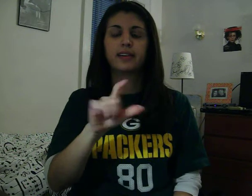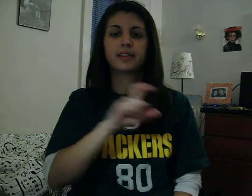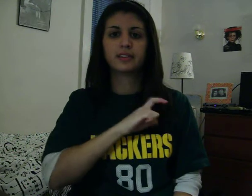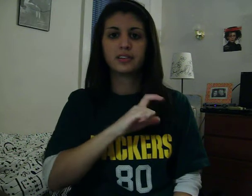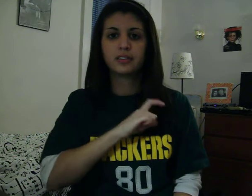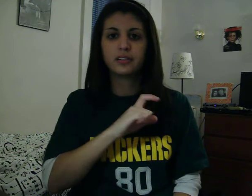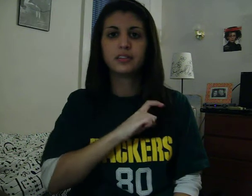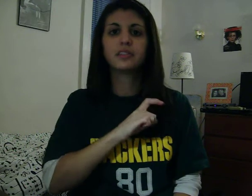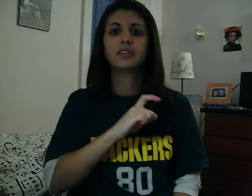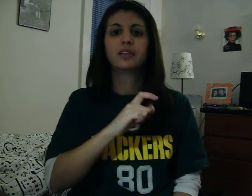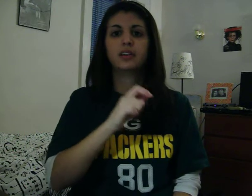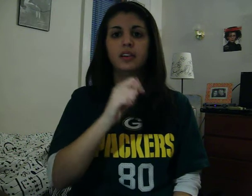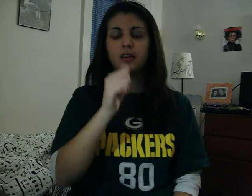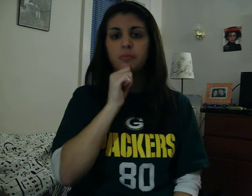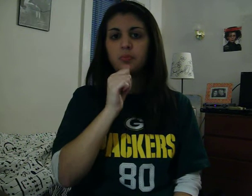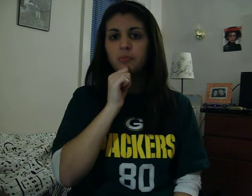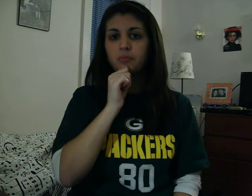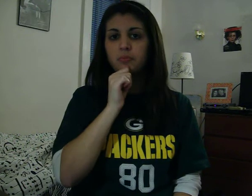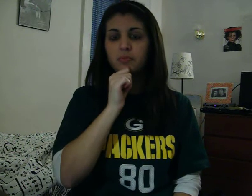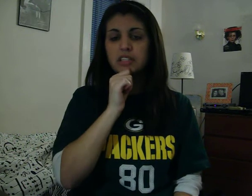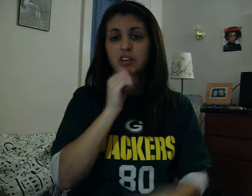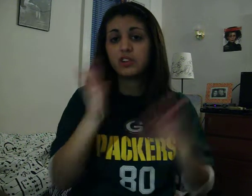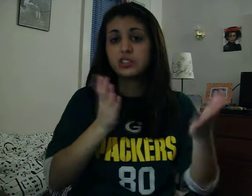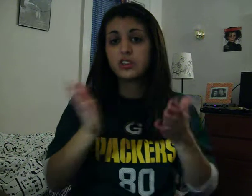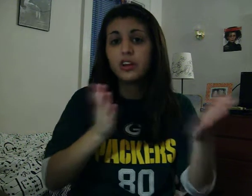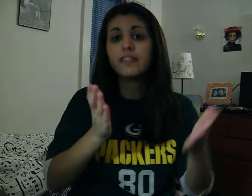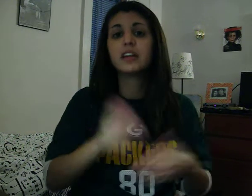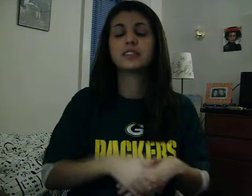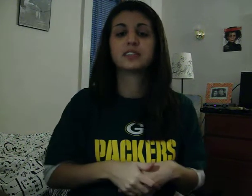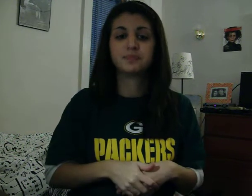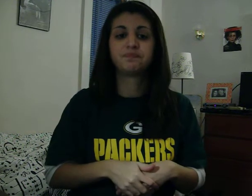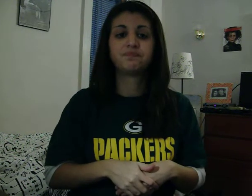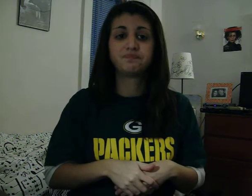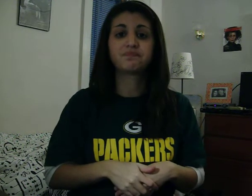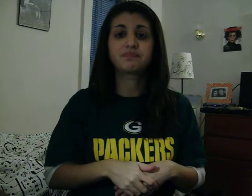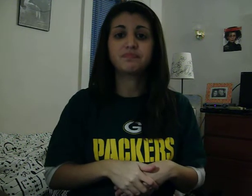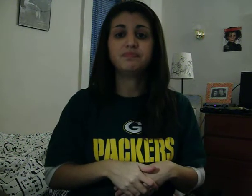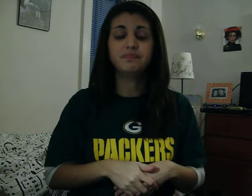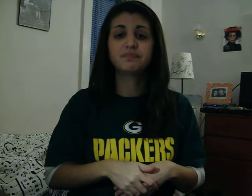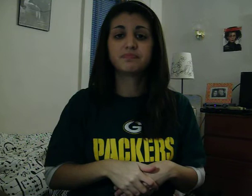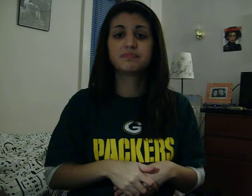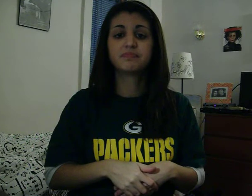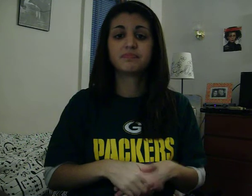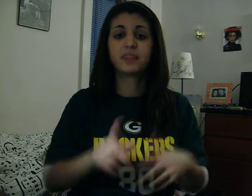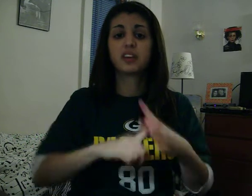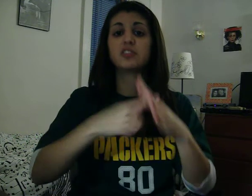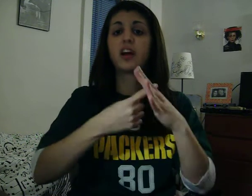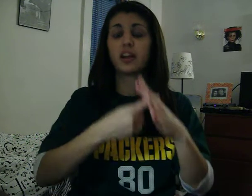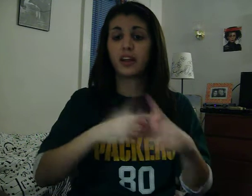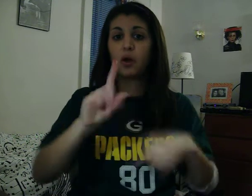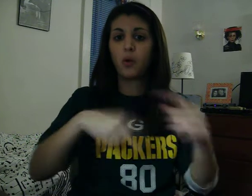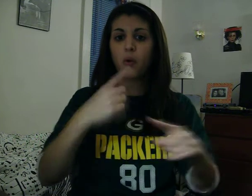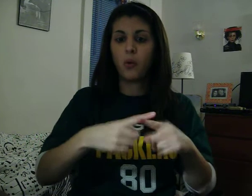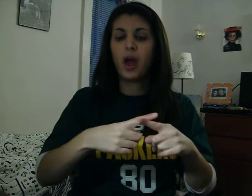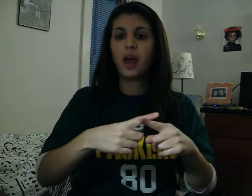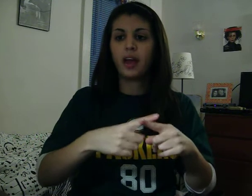with phase one. When a person is arrested, there's probable cause to believe that he or she has committed a